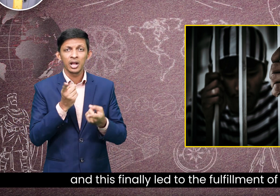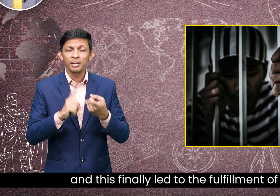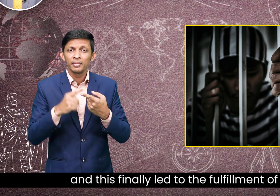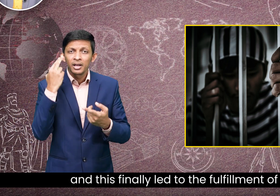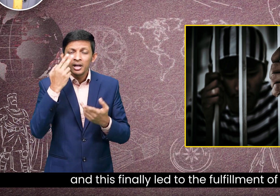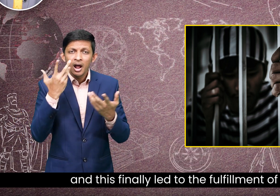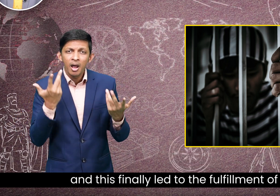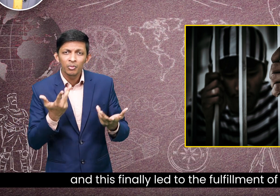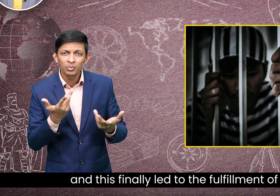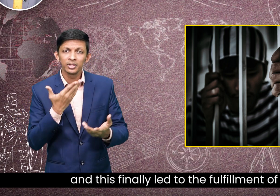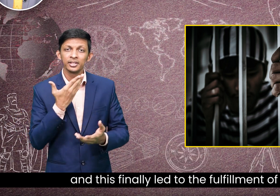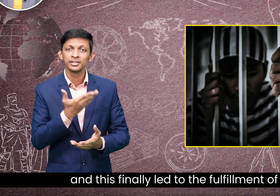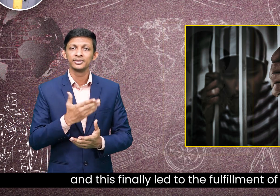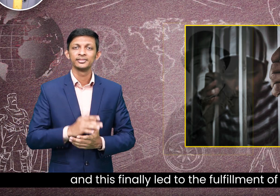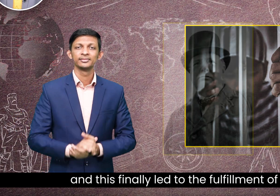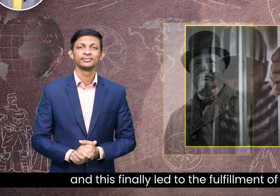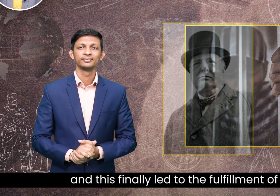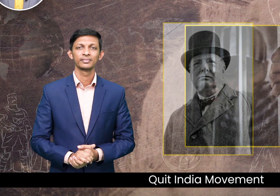cause.